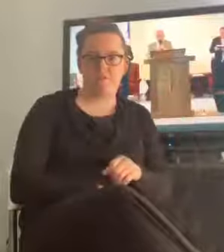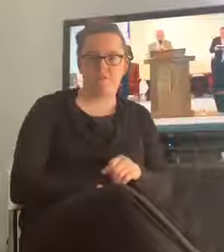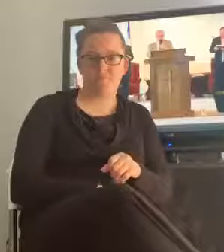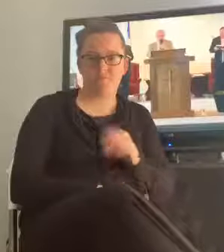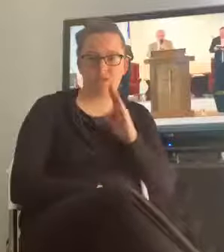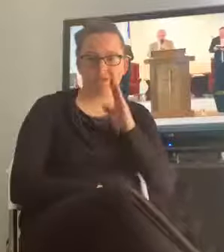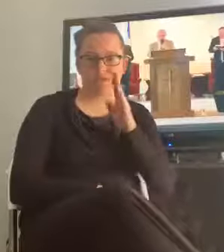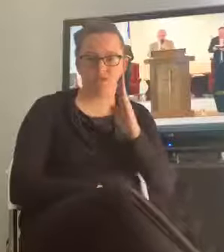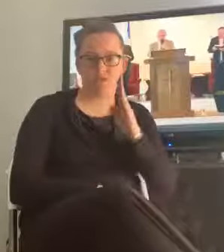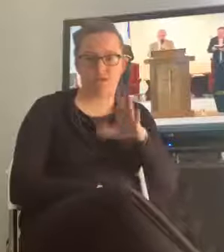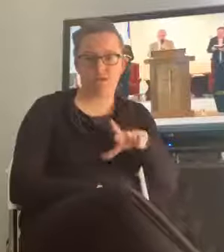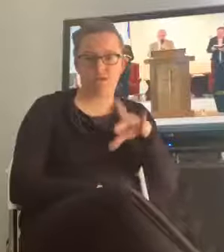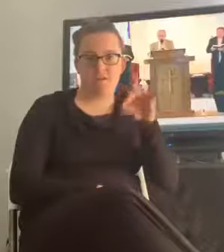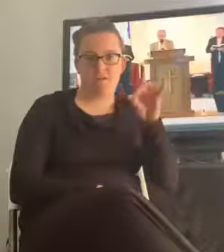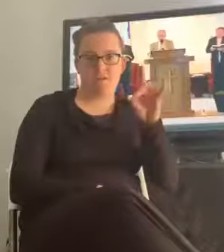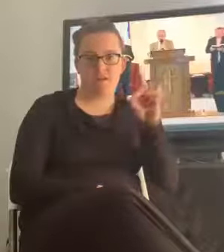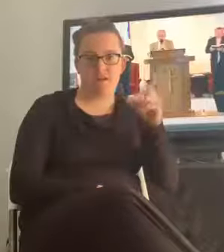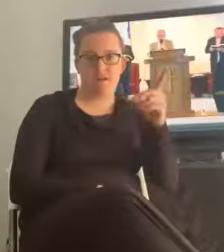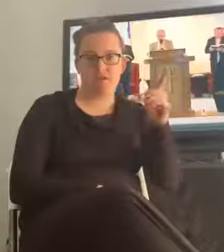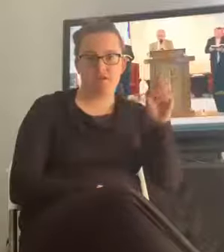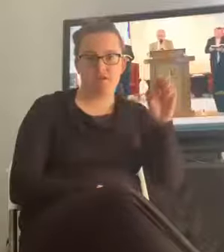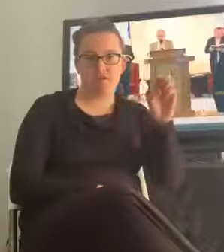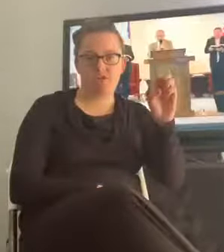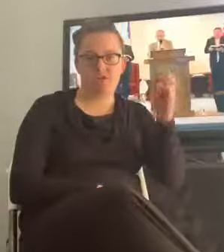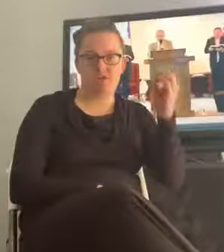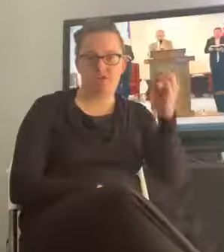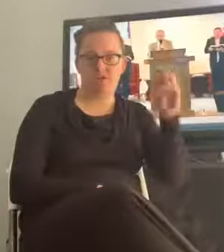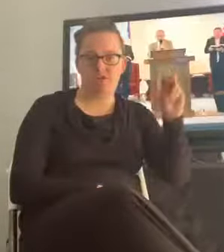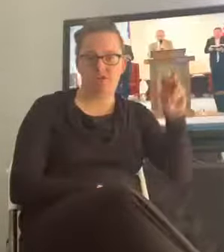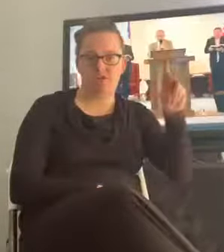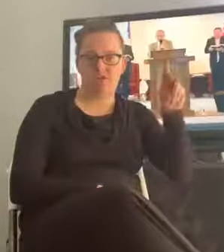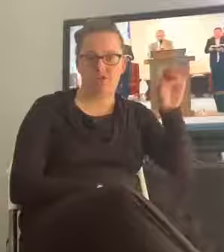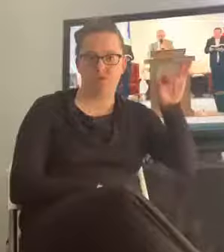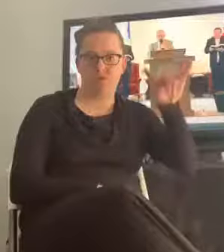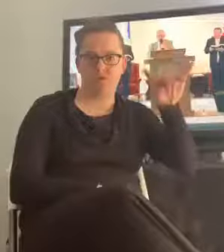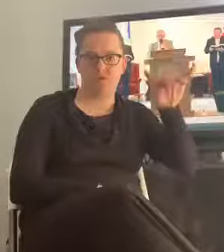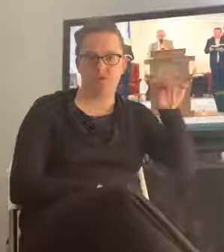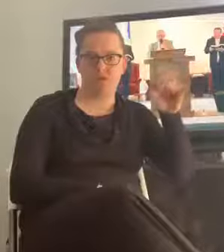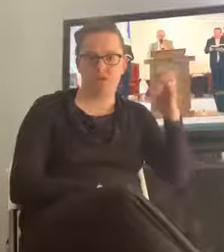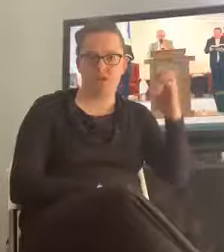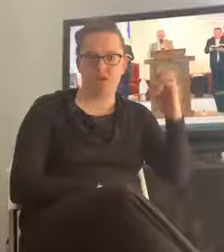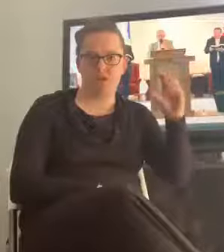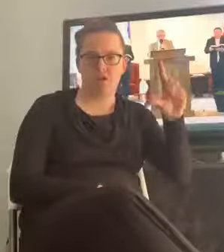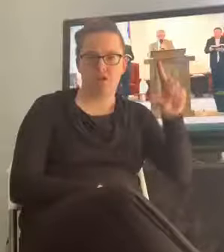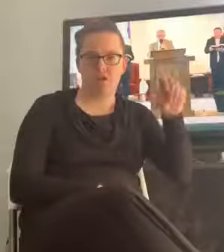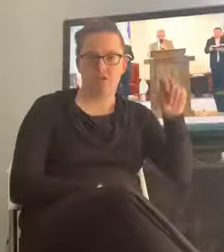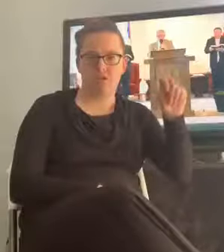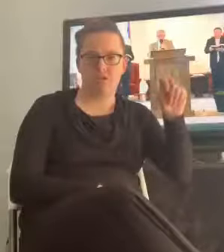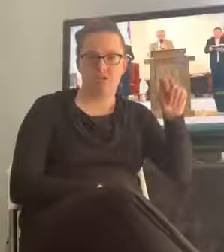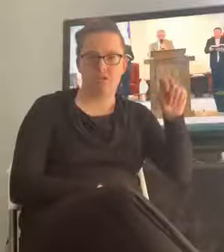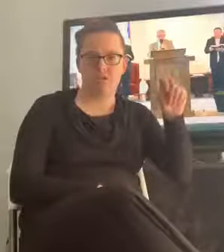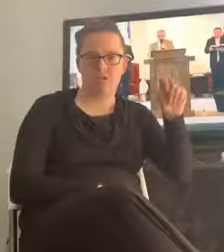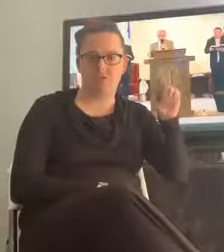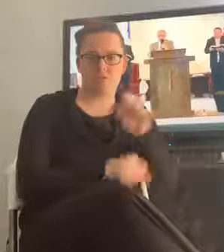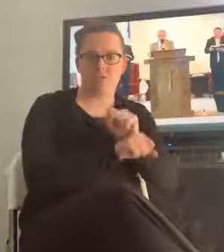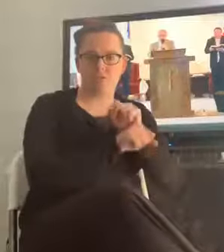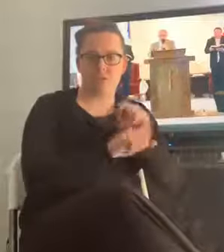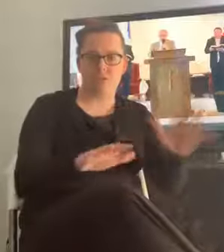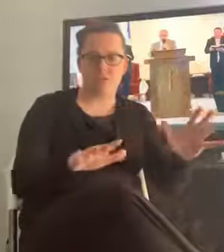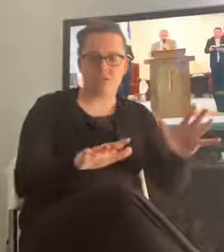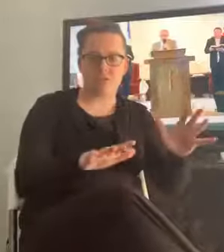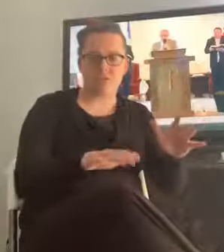ye shall find an ass tied, and a colt with her. Loose them and bring them to